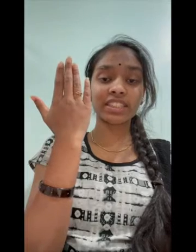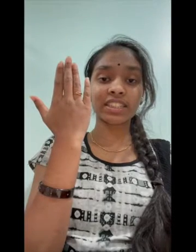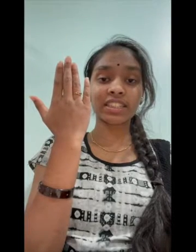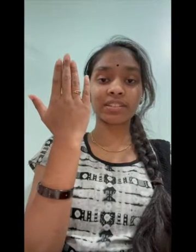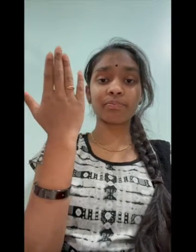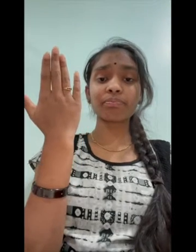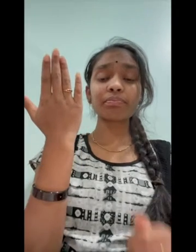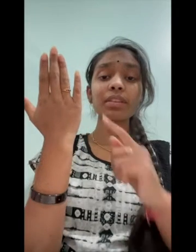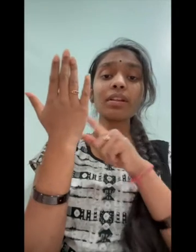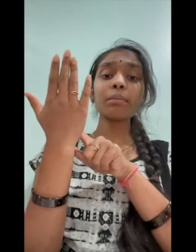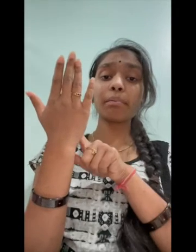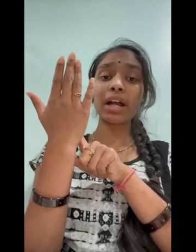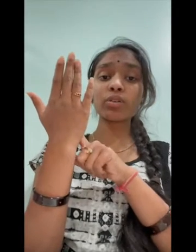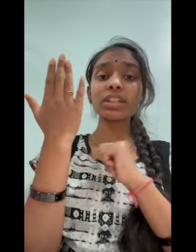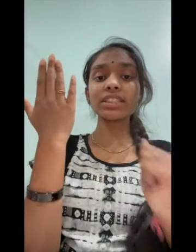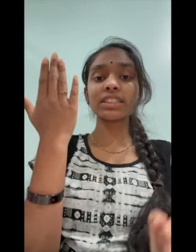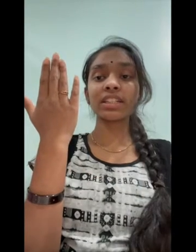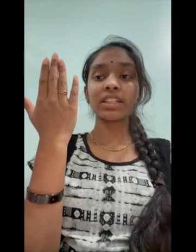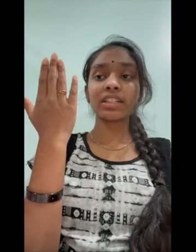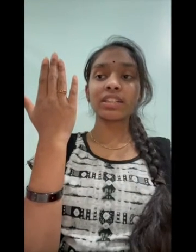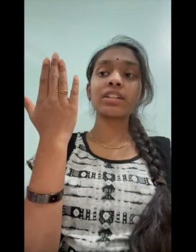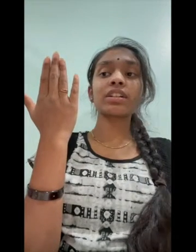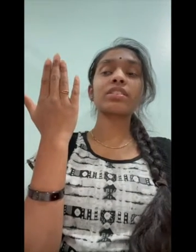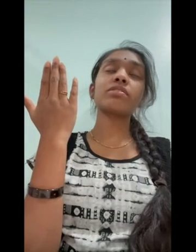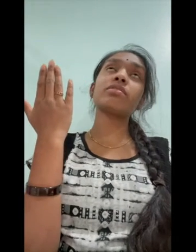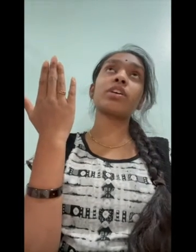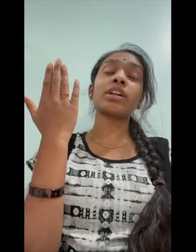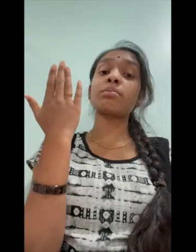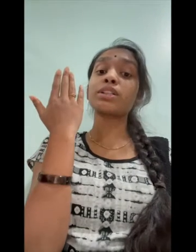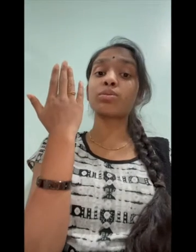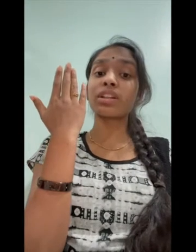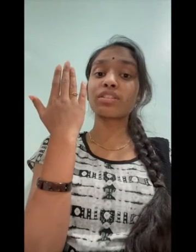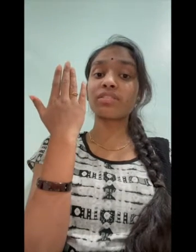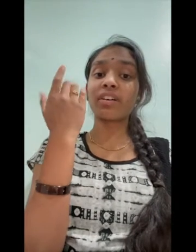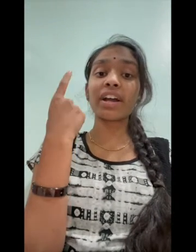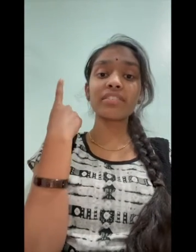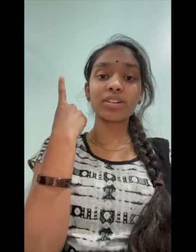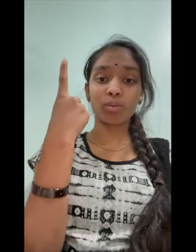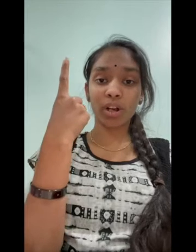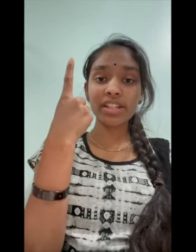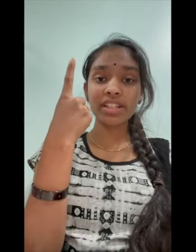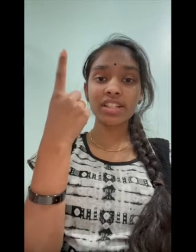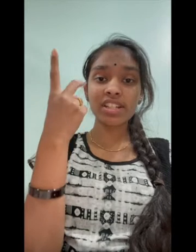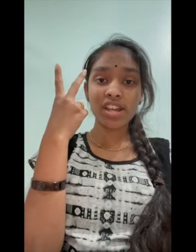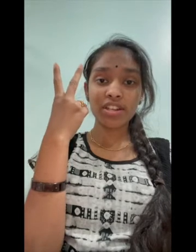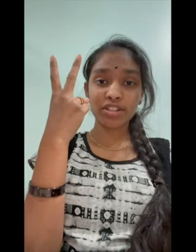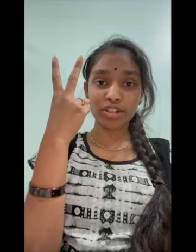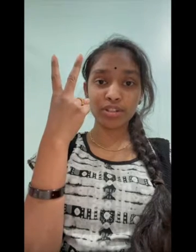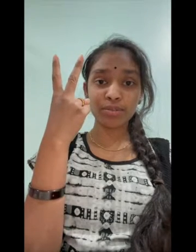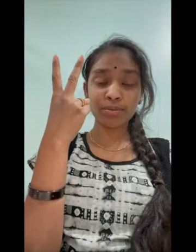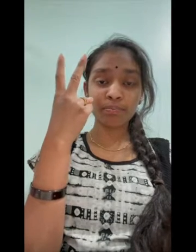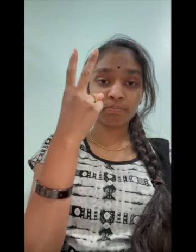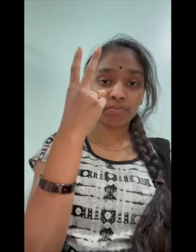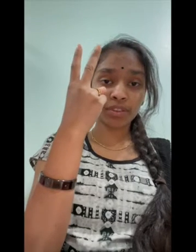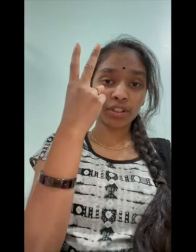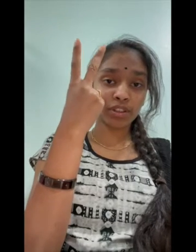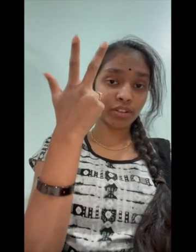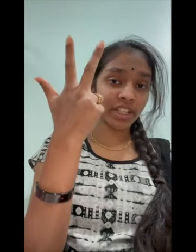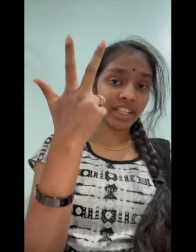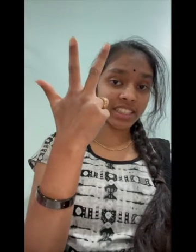facing backwards. For numbers 1 through 5, 1, 2, 3 is